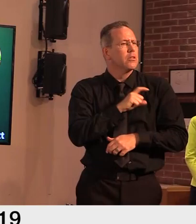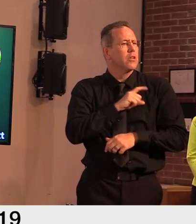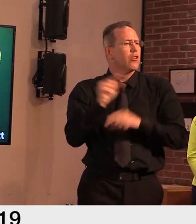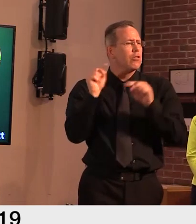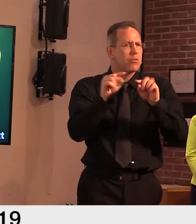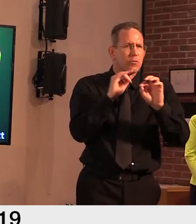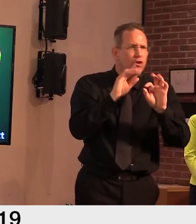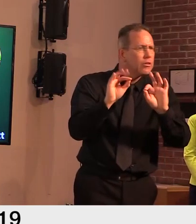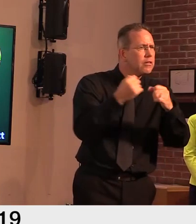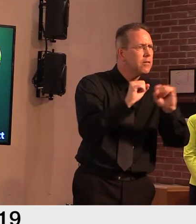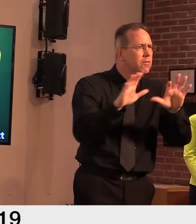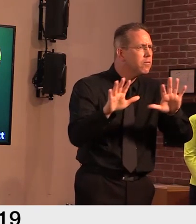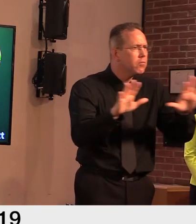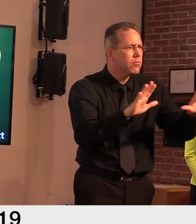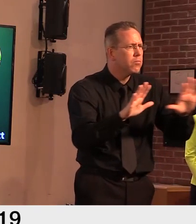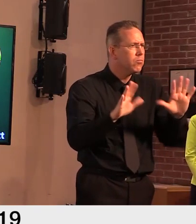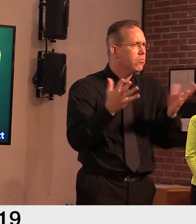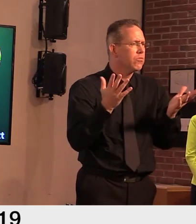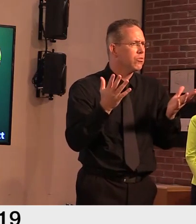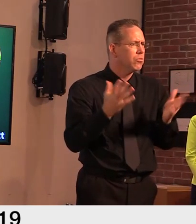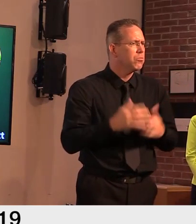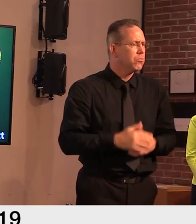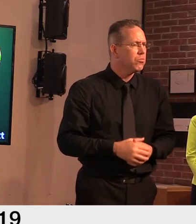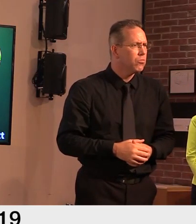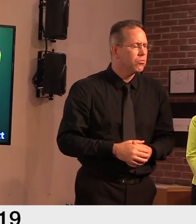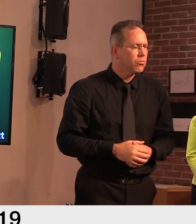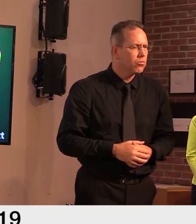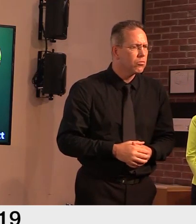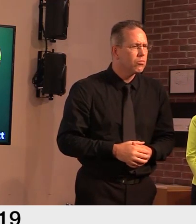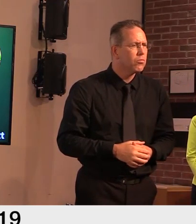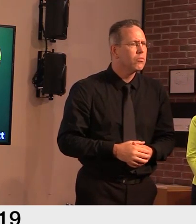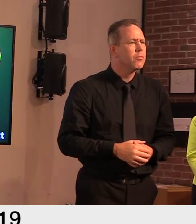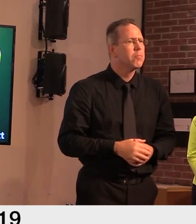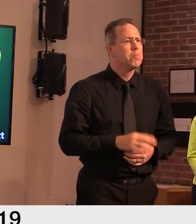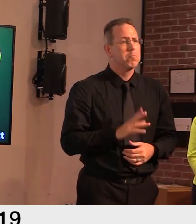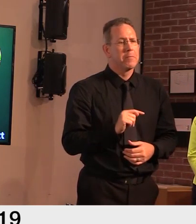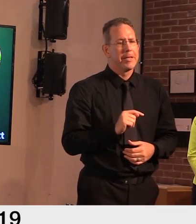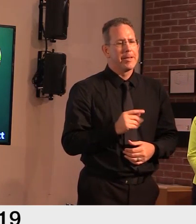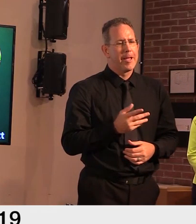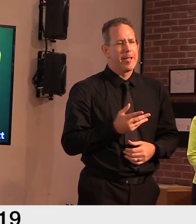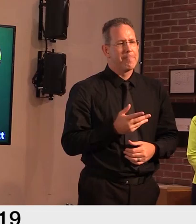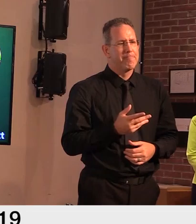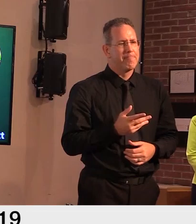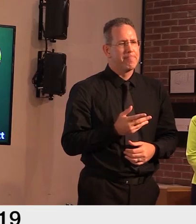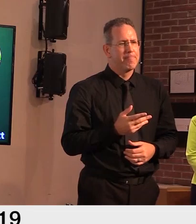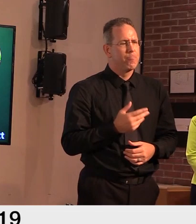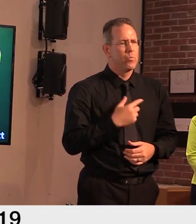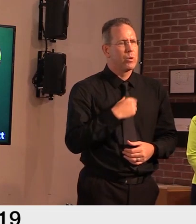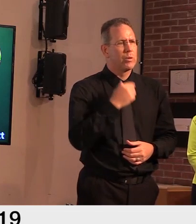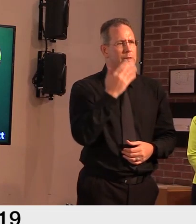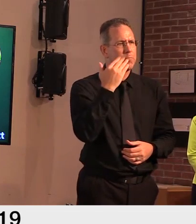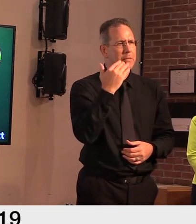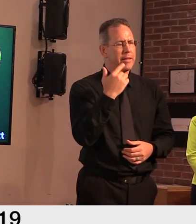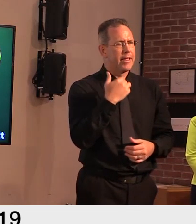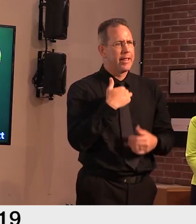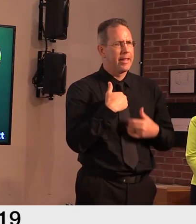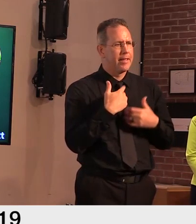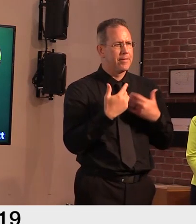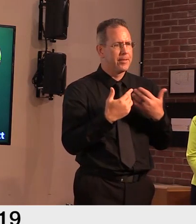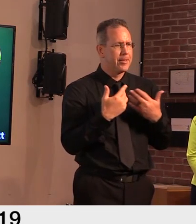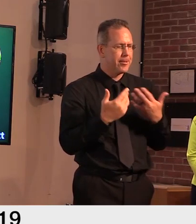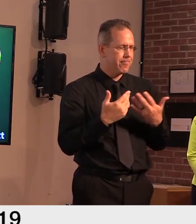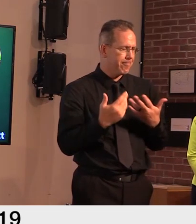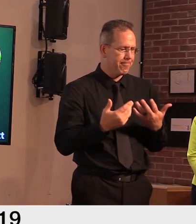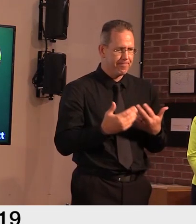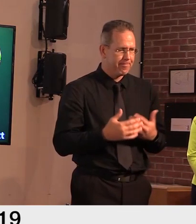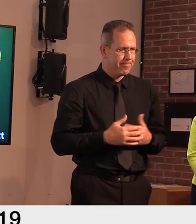protect the lives of those participating in any way we can. I think we've done that at protests and so forth, making sure that